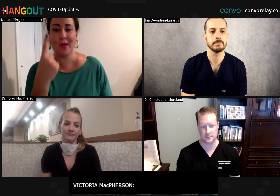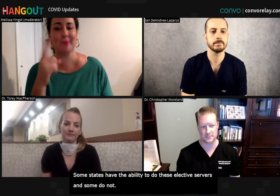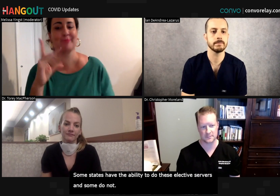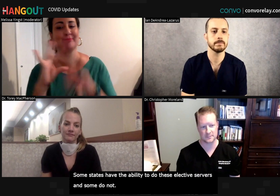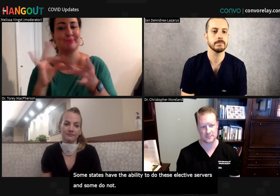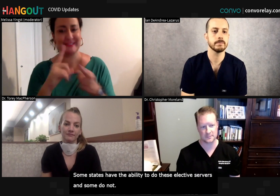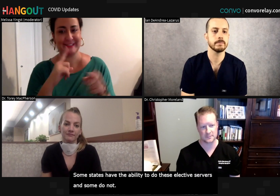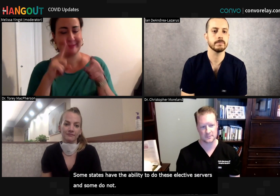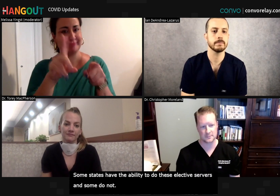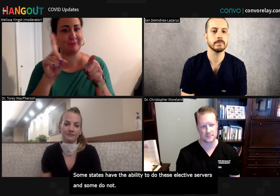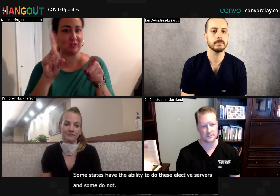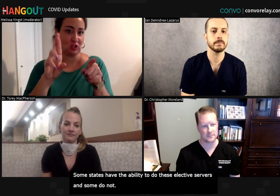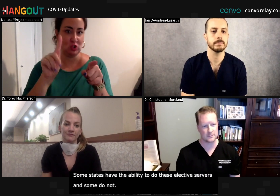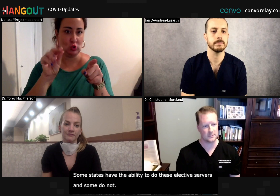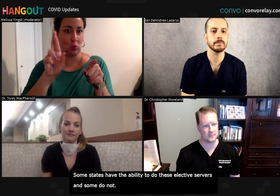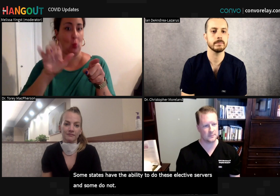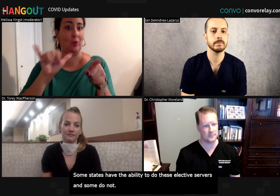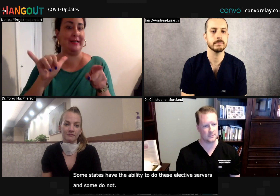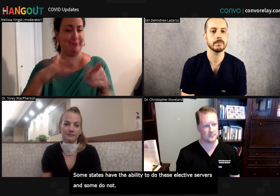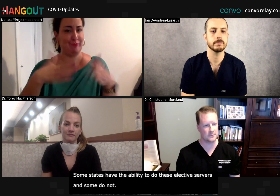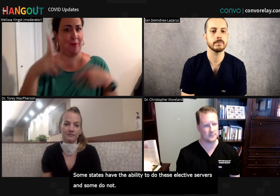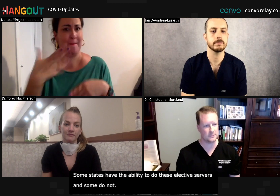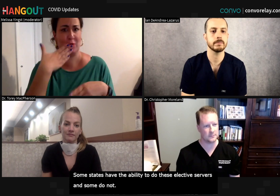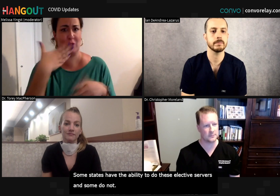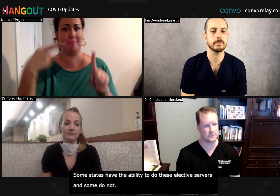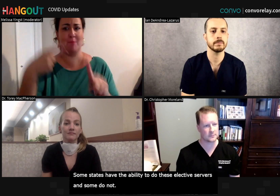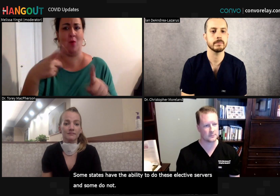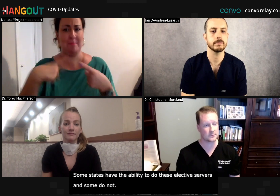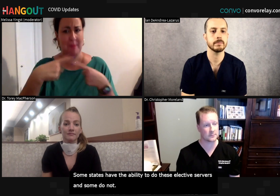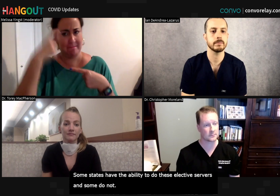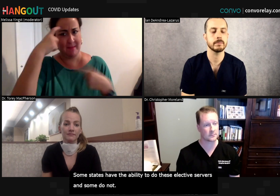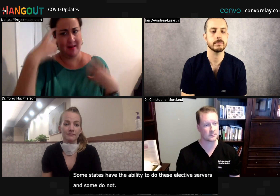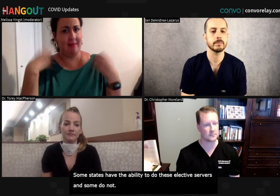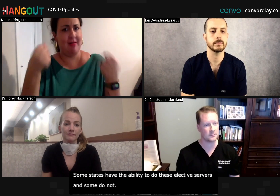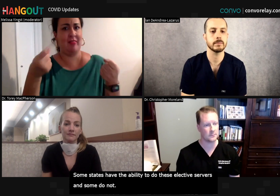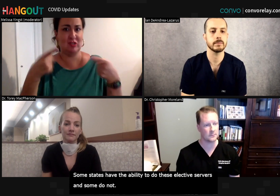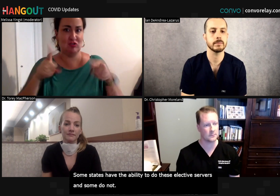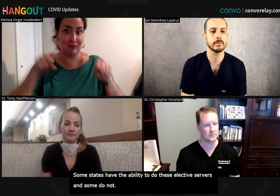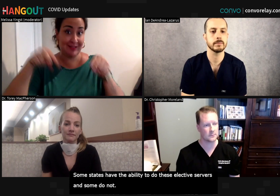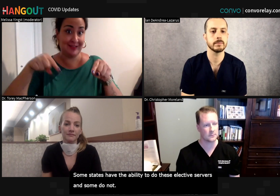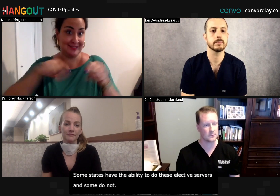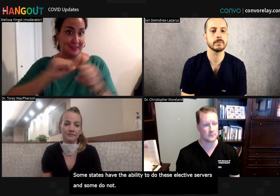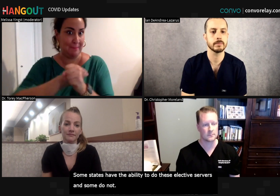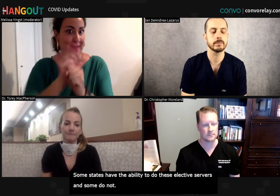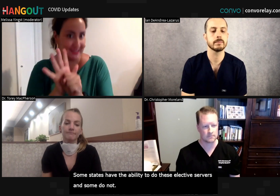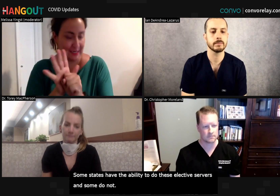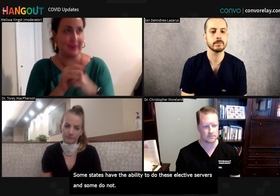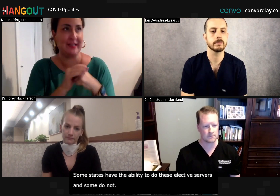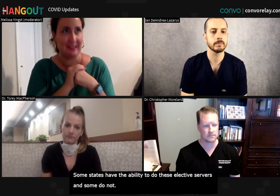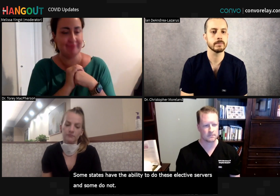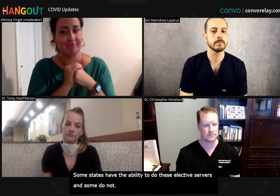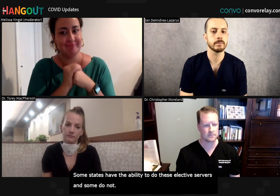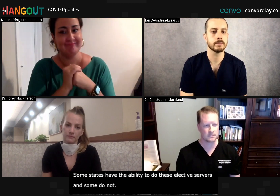That is very true. I see one comment here. It says, Dr. Torey, you brought up a wonderful point about mental health during this